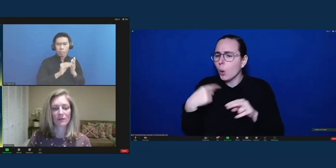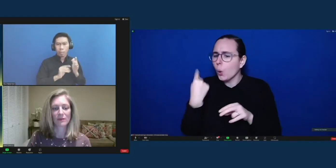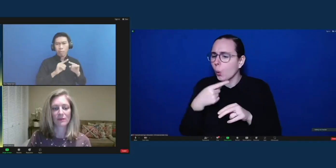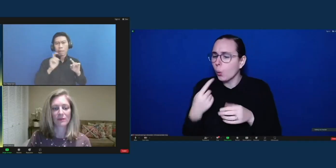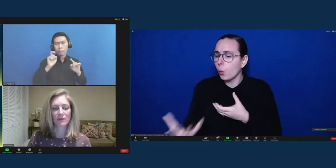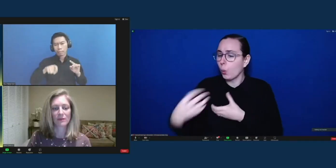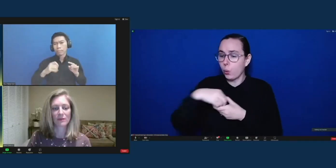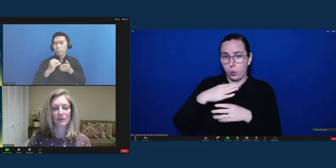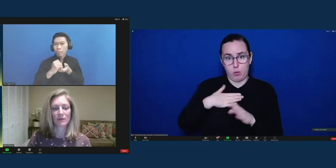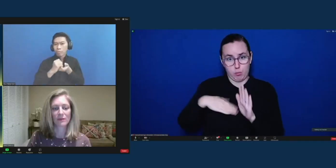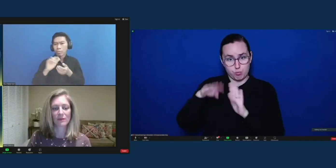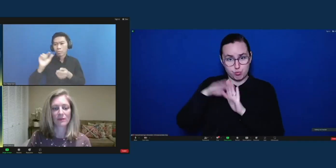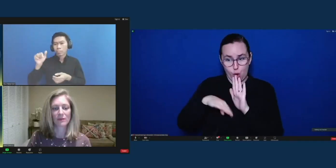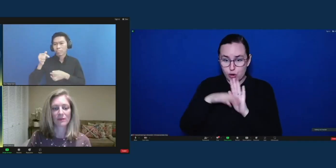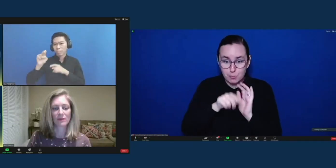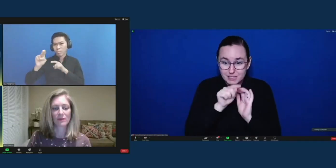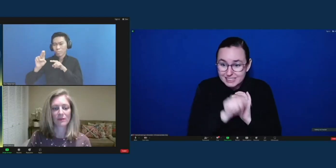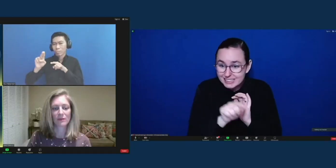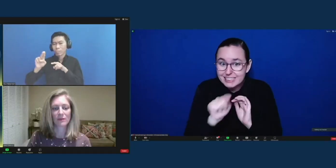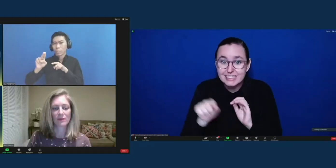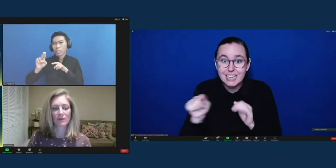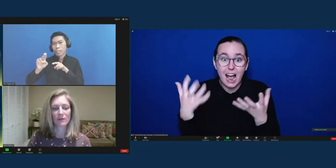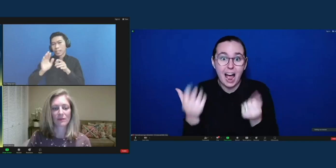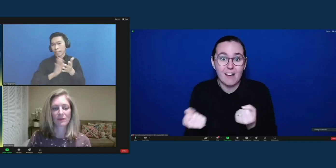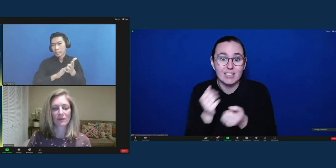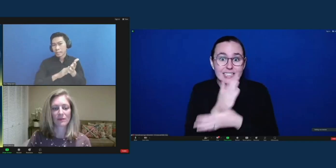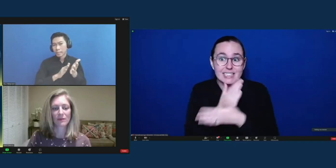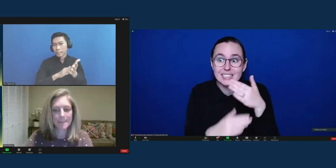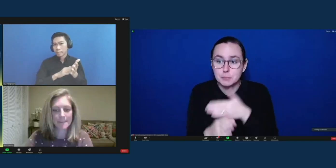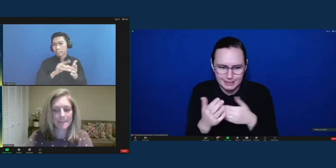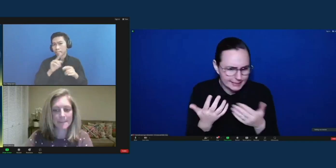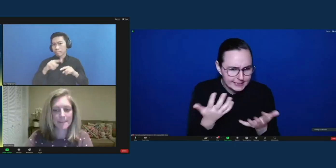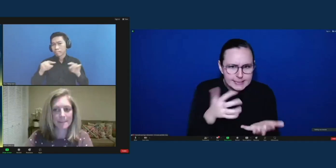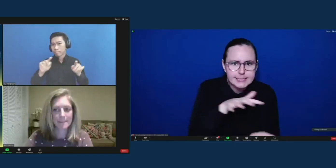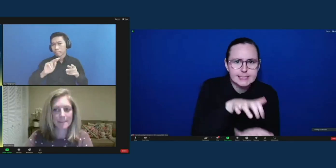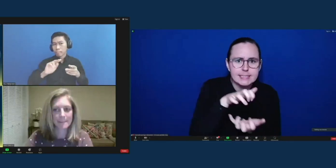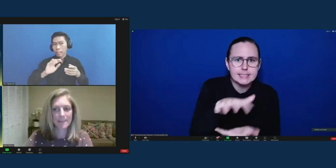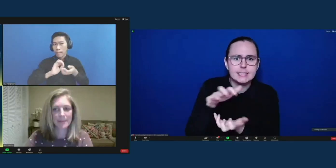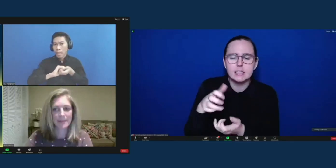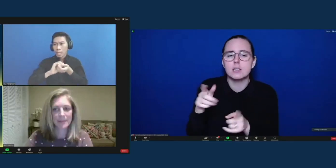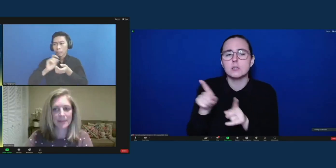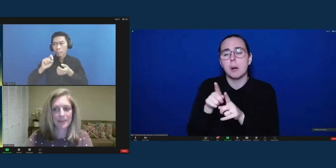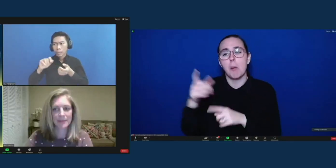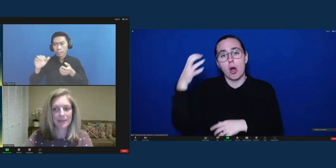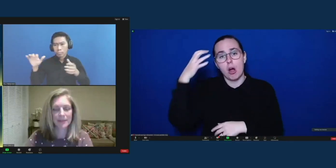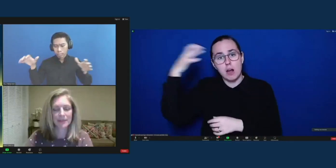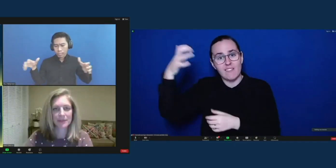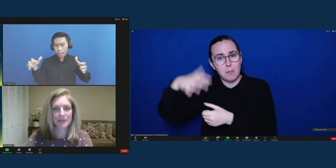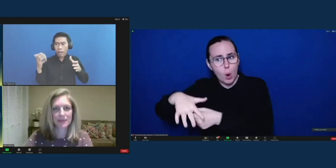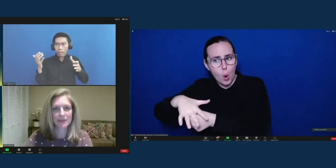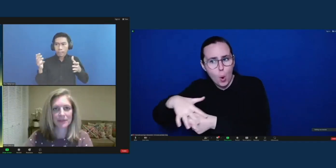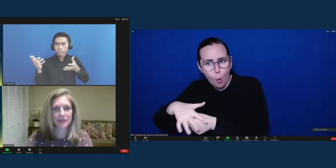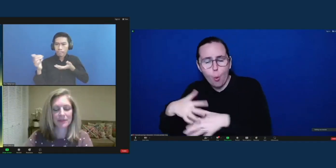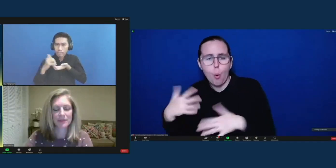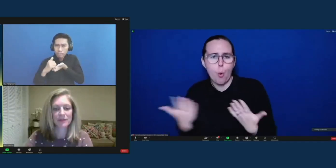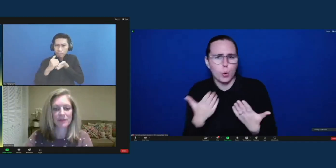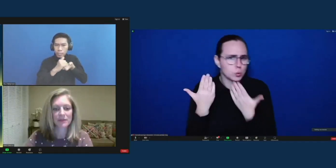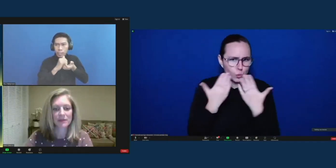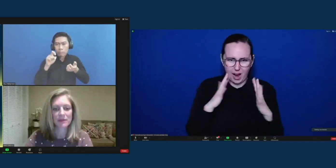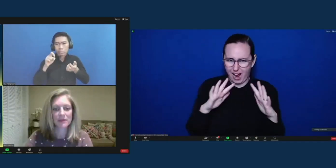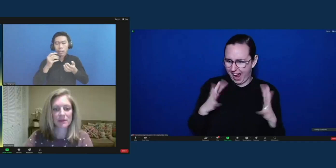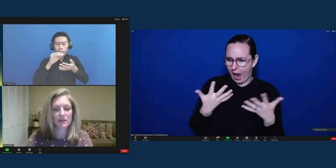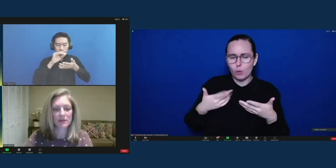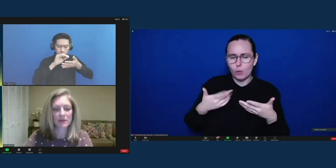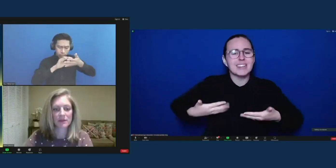with local governments, schools, and other partners to come up with data set complete with information on